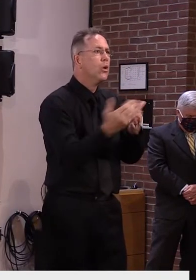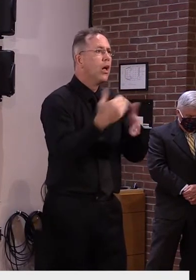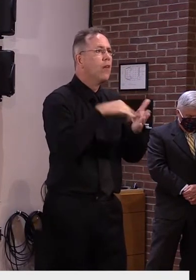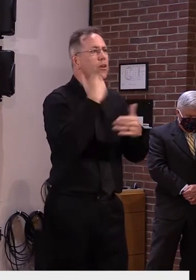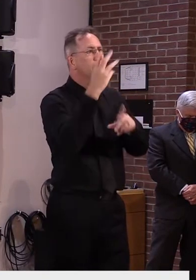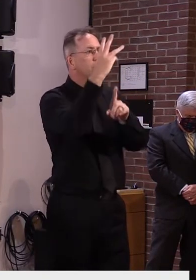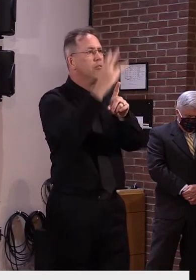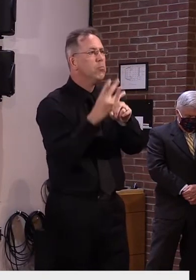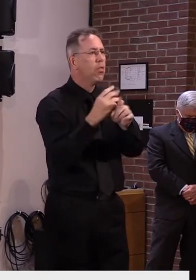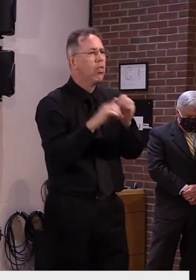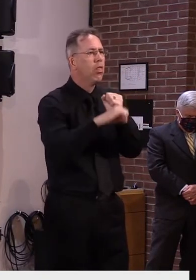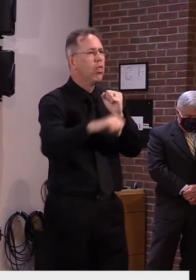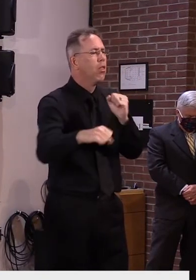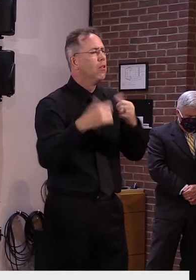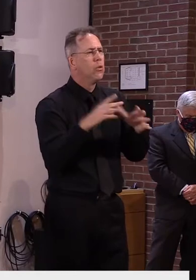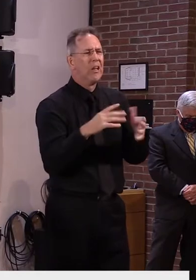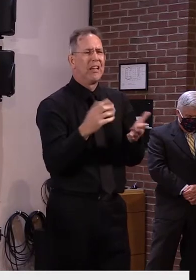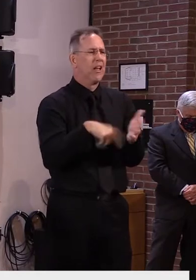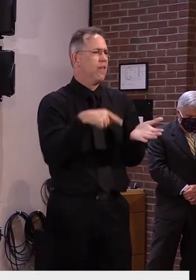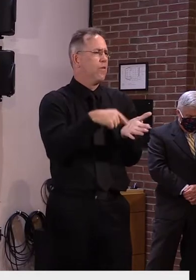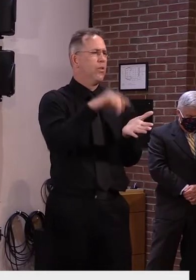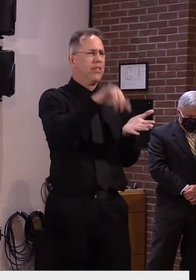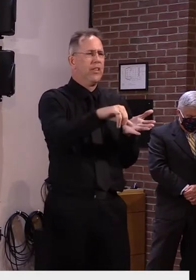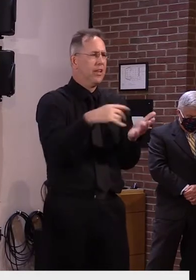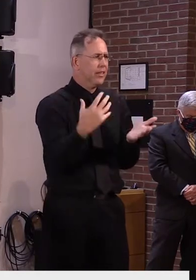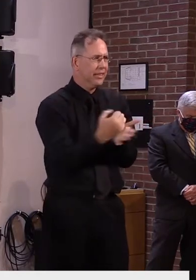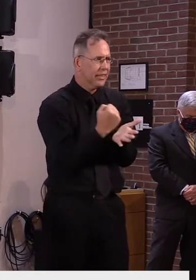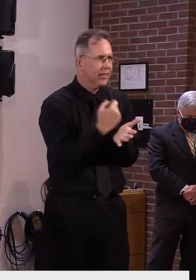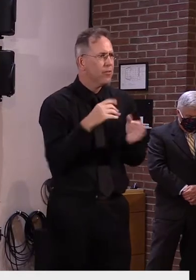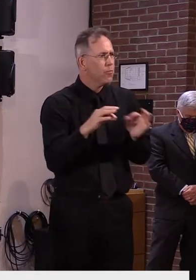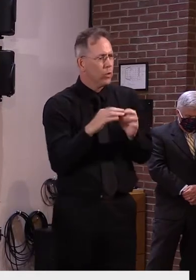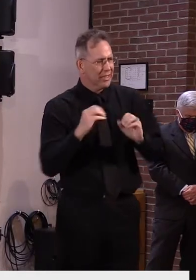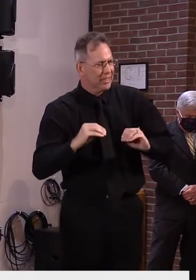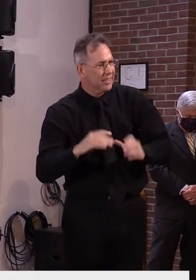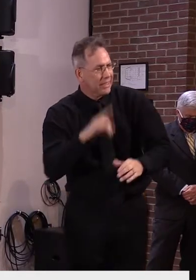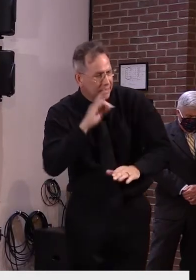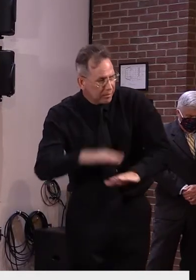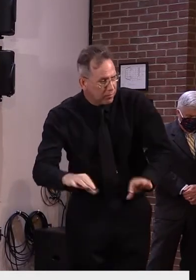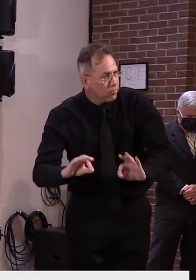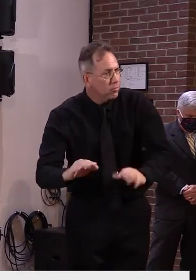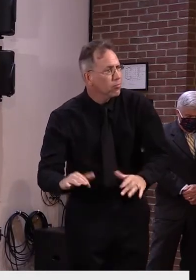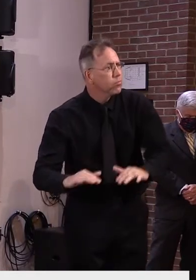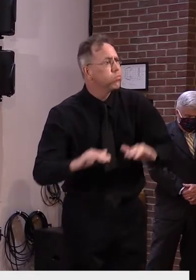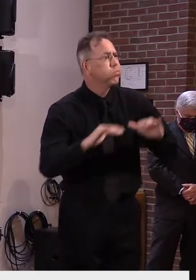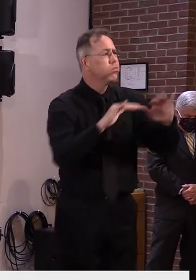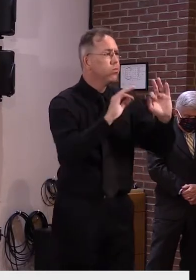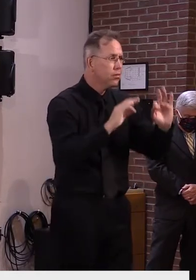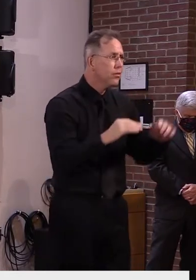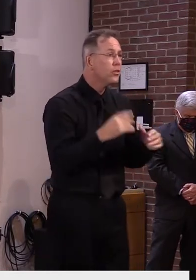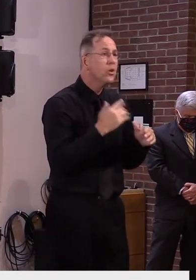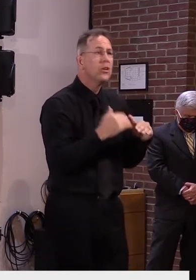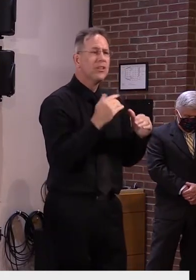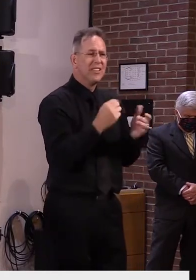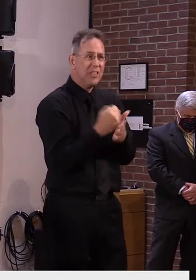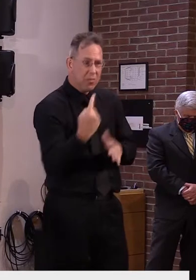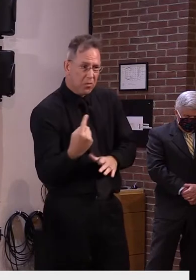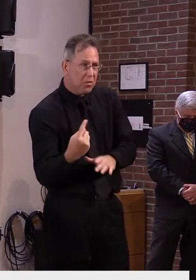one and phase two is about getting to this point where we can safely operate our schools so we can begin to address the needs of our